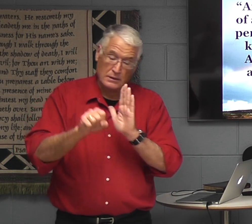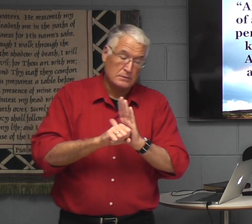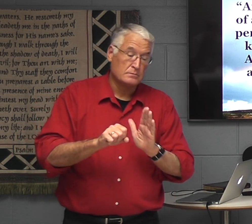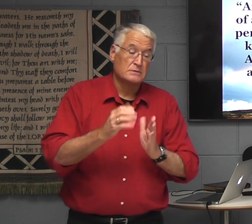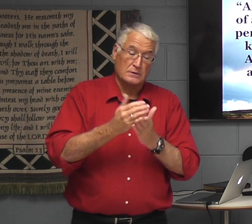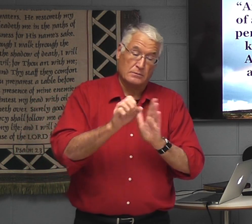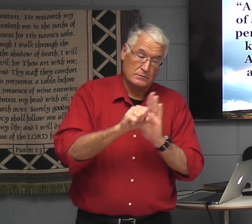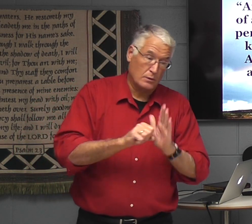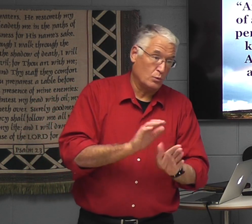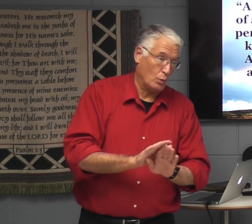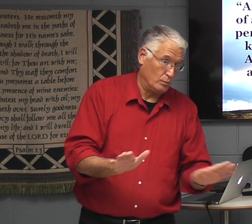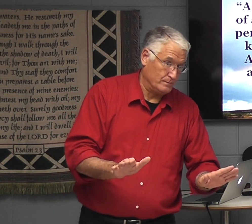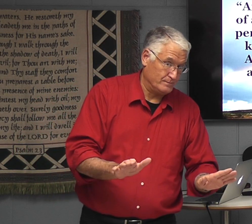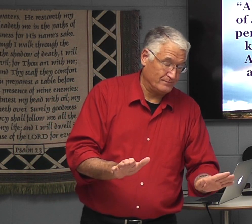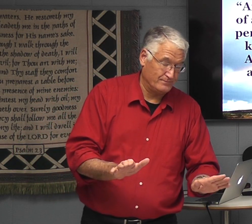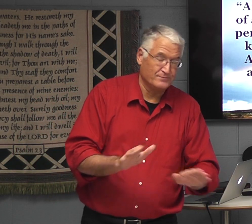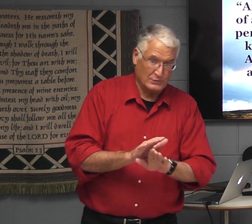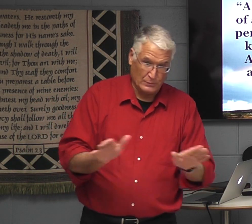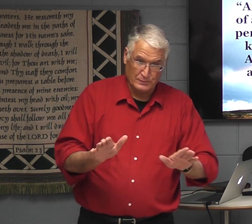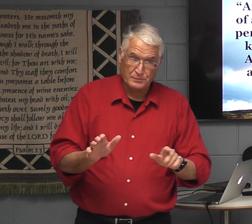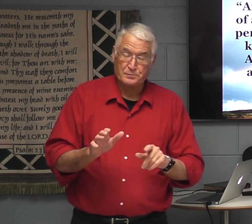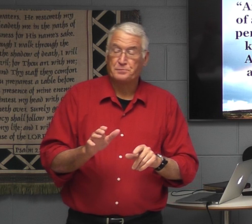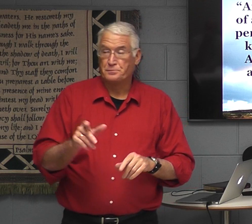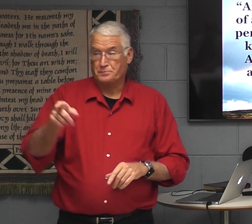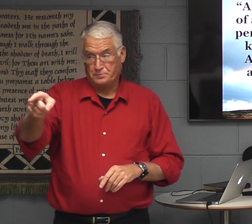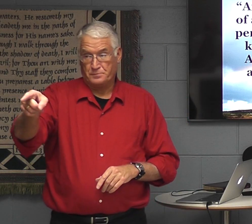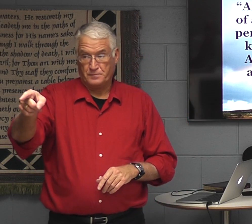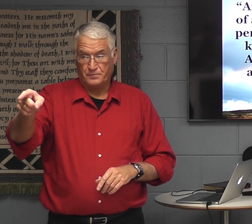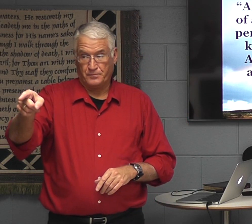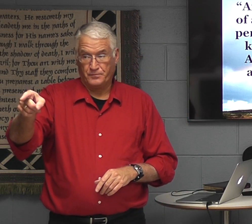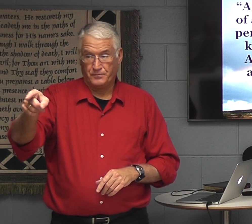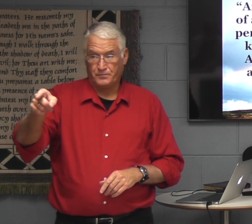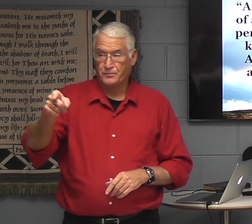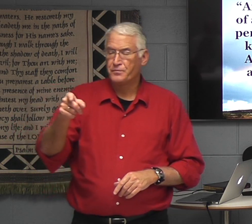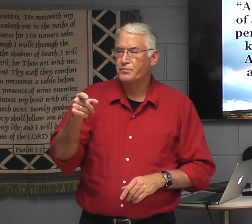And some states say no, they forbid it.